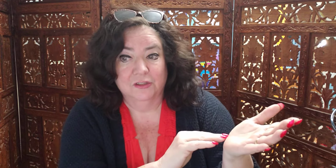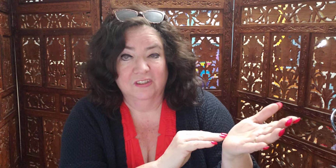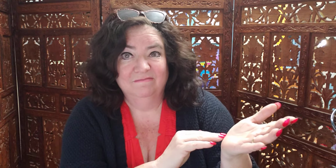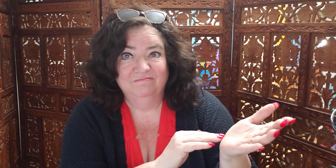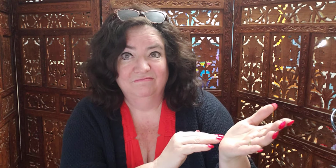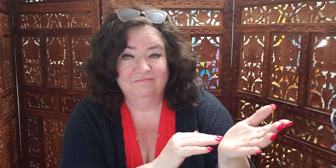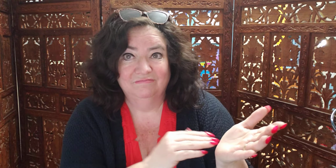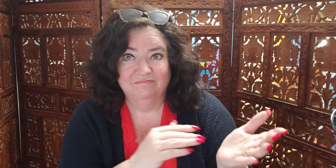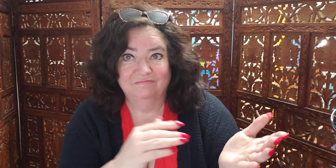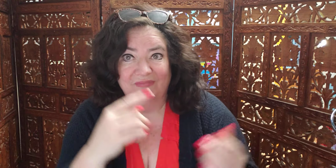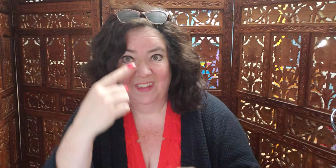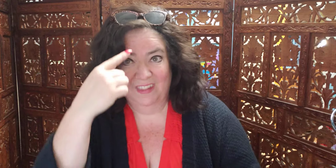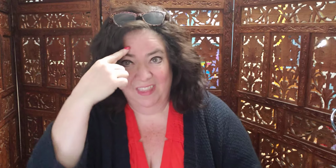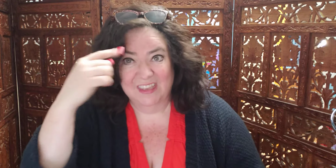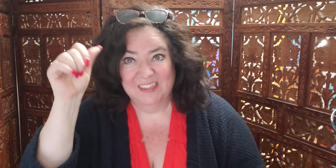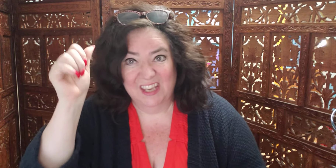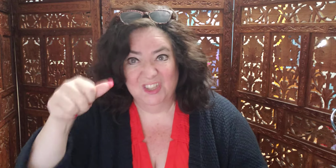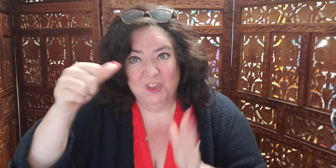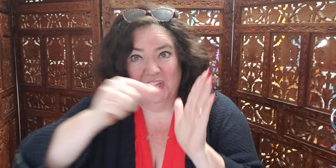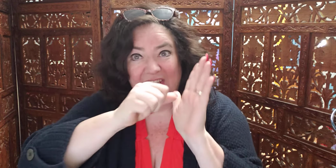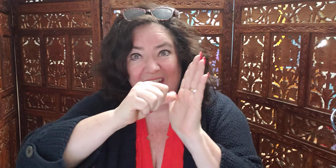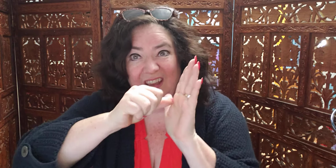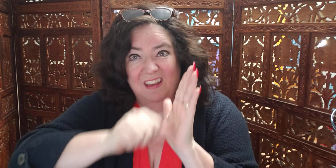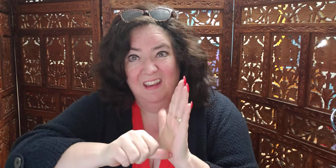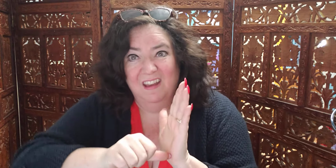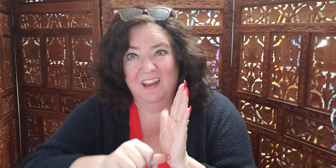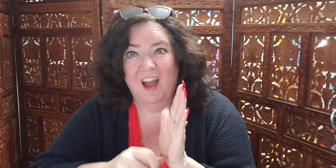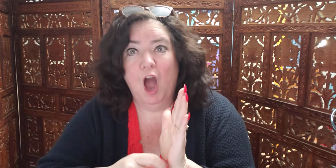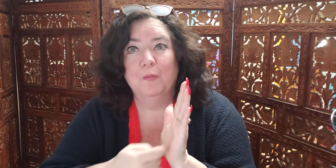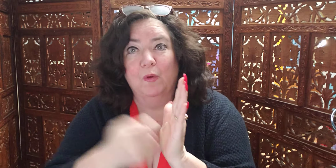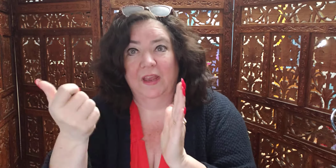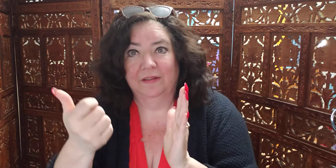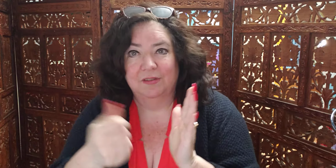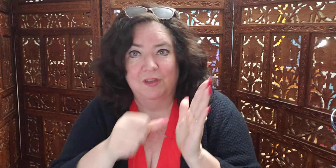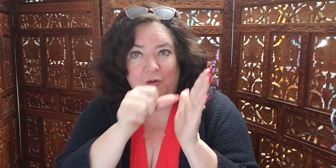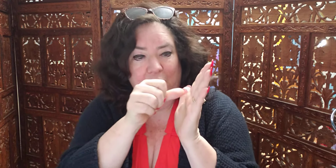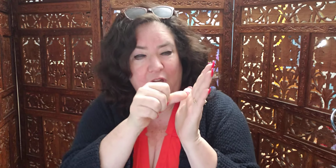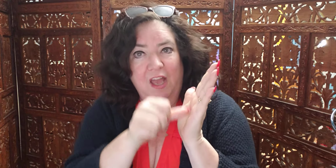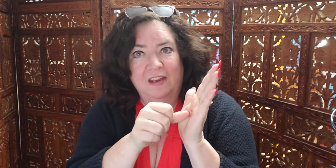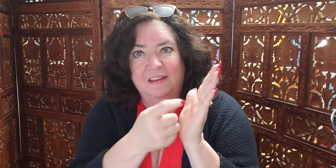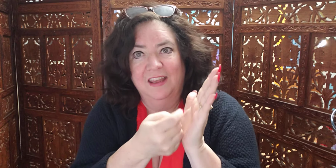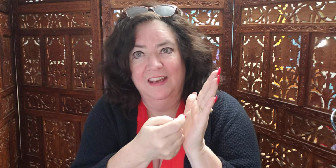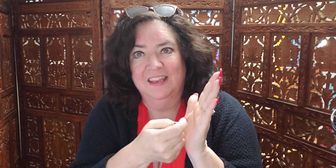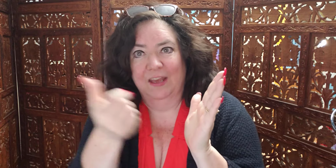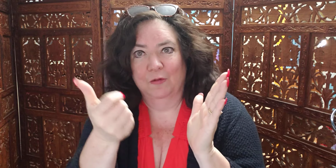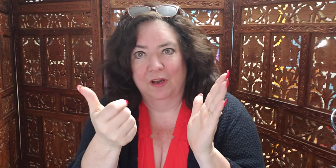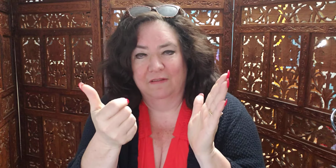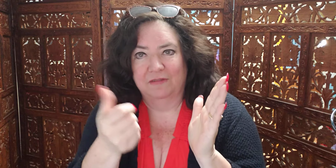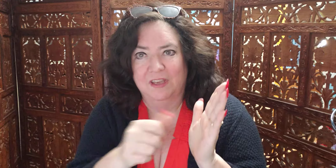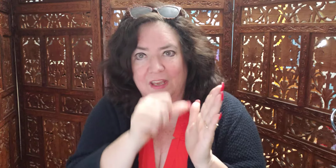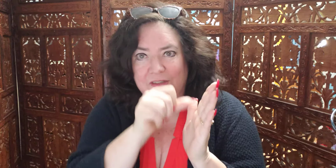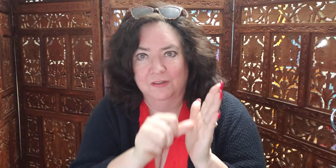doctor thinks they should operate. So cut and get rid of the cancer.